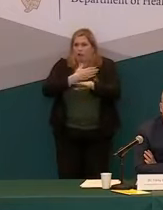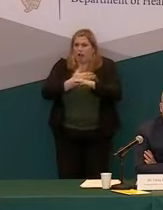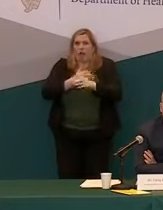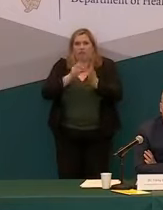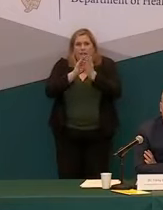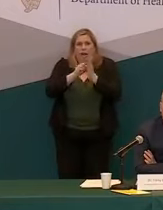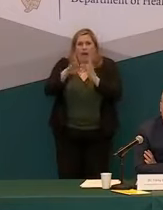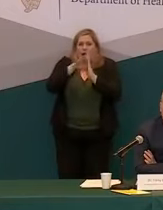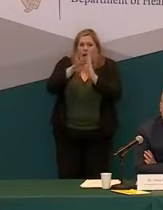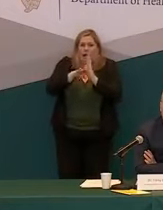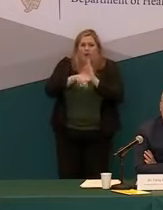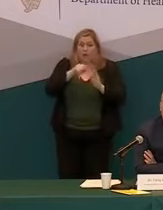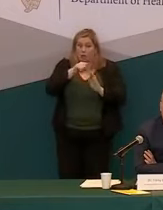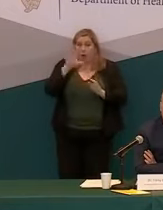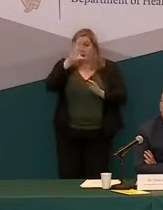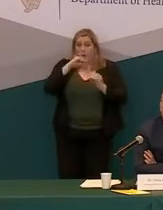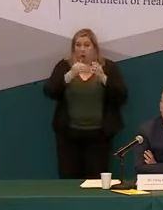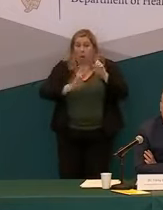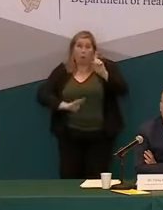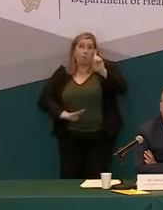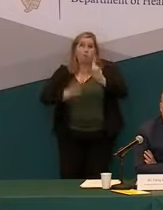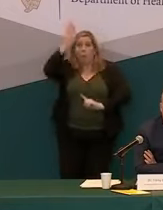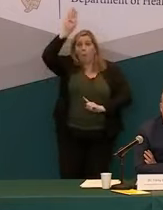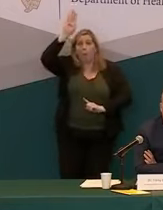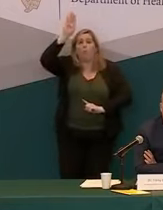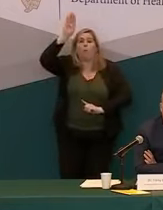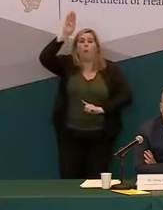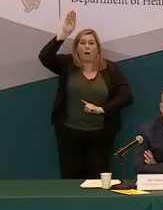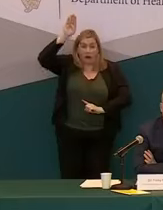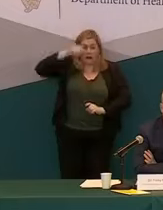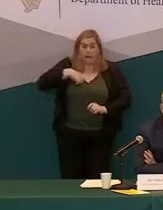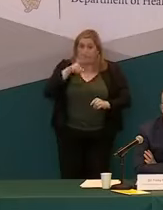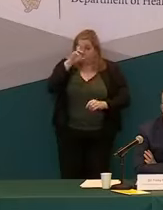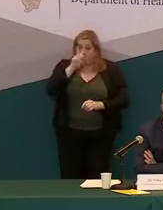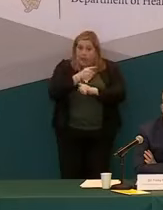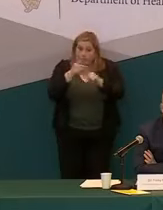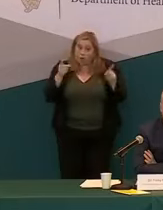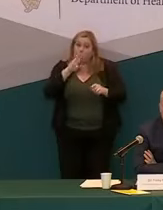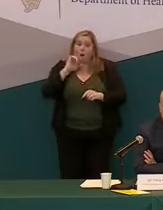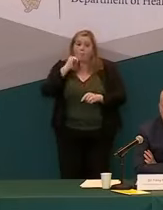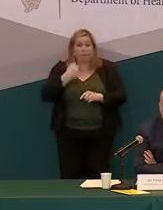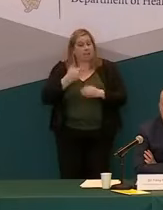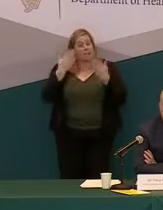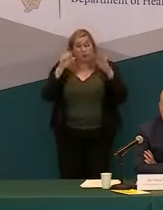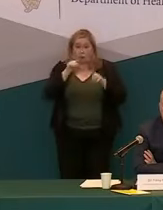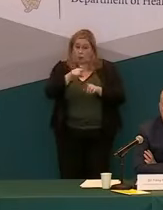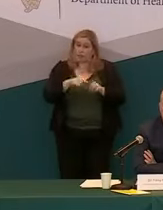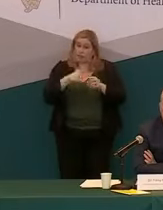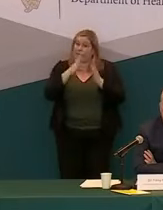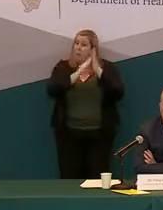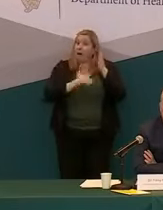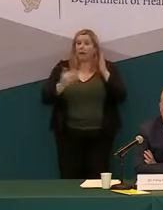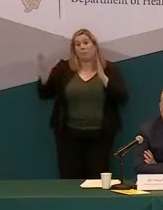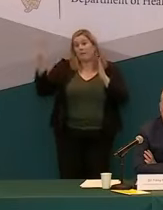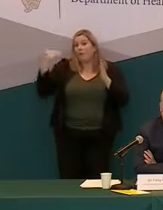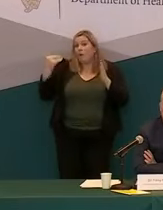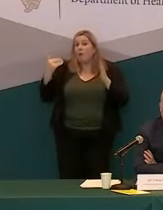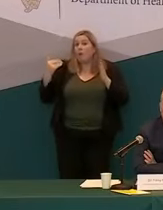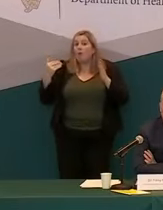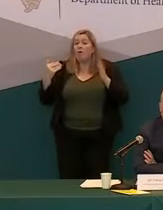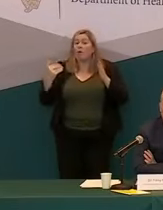unmitigated epidemic might have looked like. I'm reminding some of you, because I've shown you this before, that